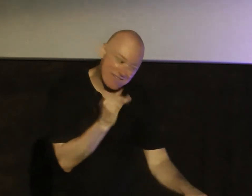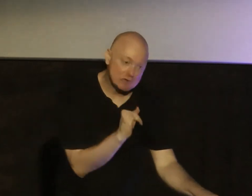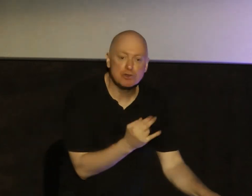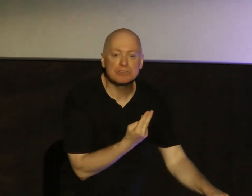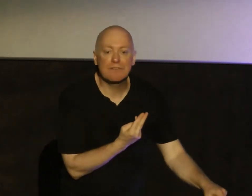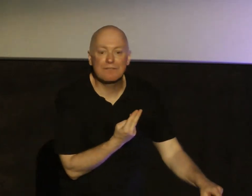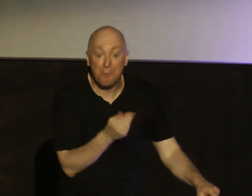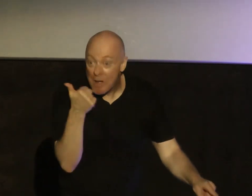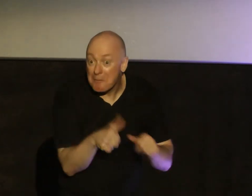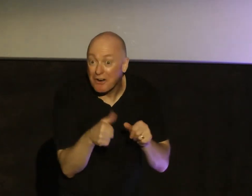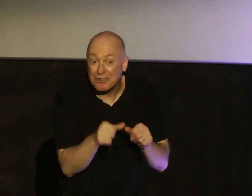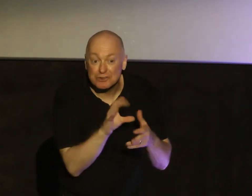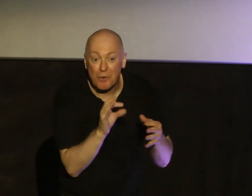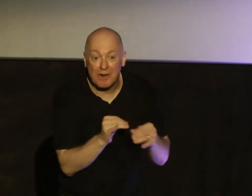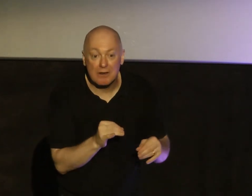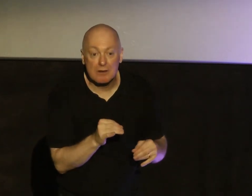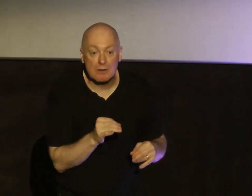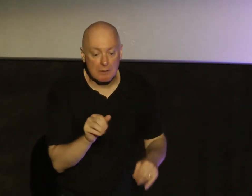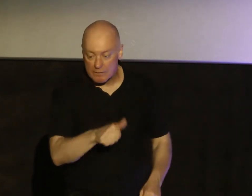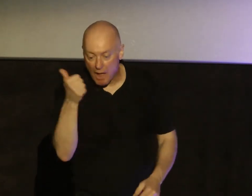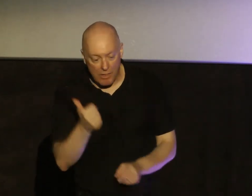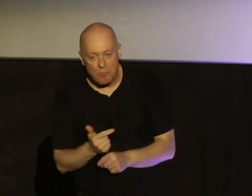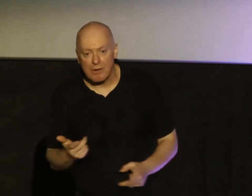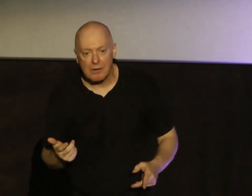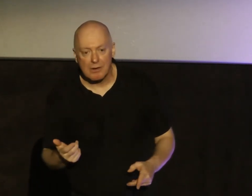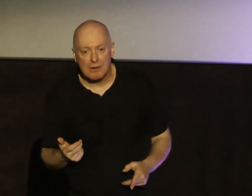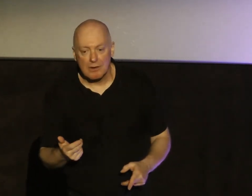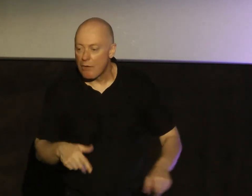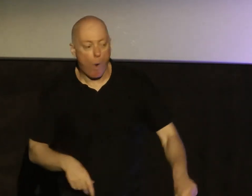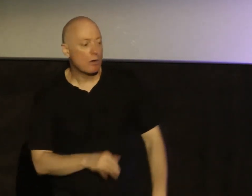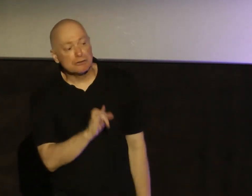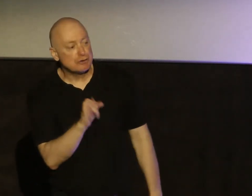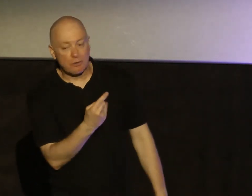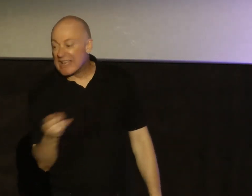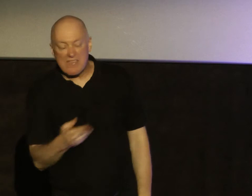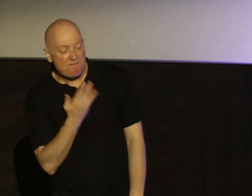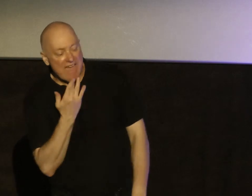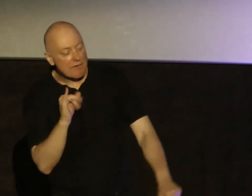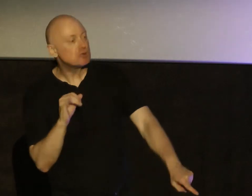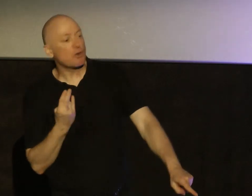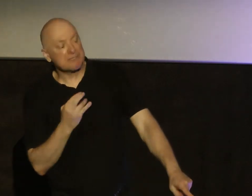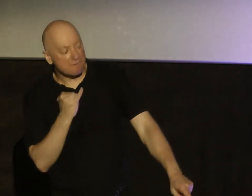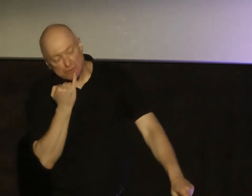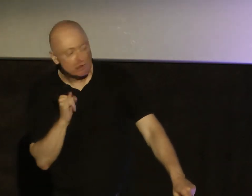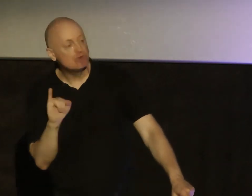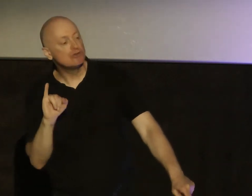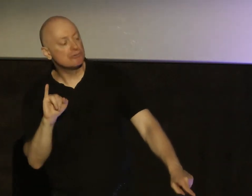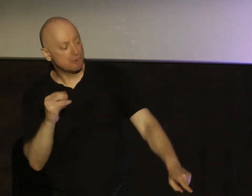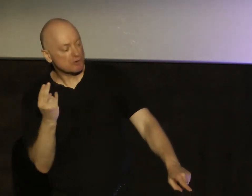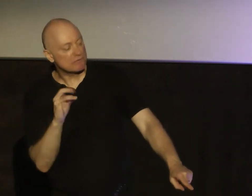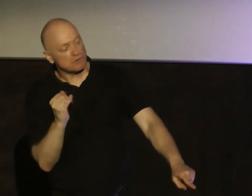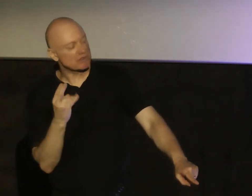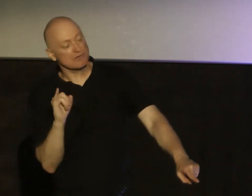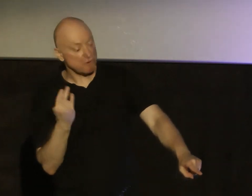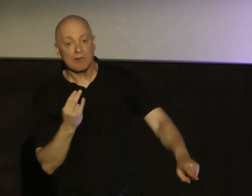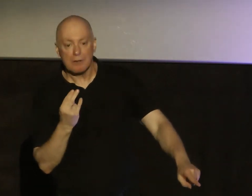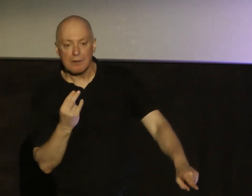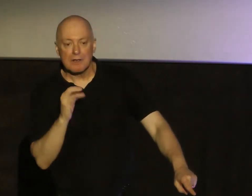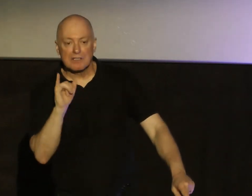to have their lives in order. He always has to send Joseph to go get the brothers. But listen, as Jacob watches